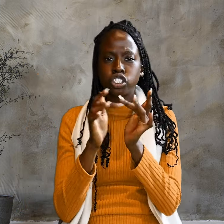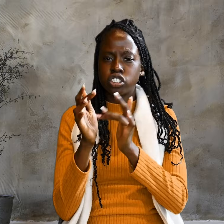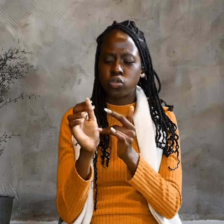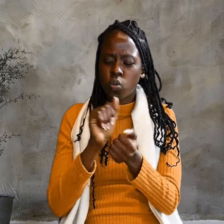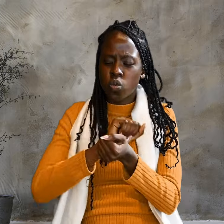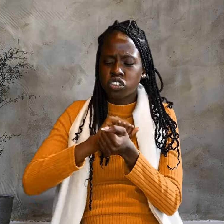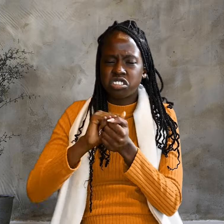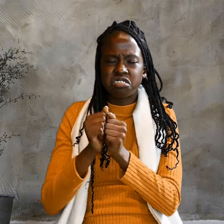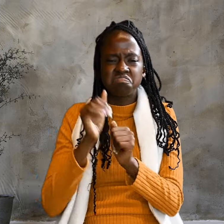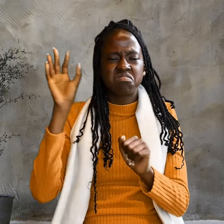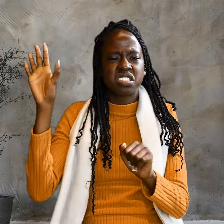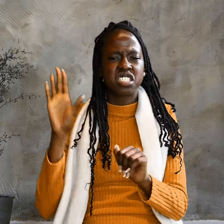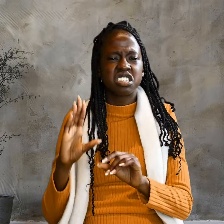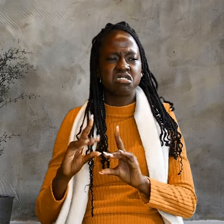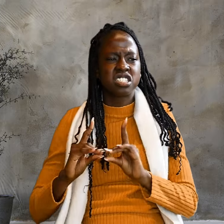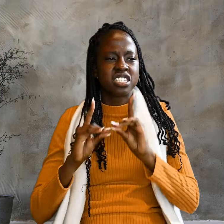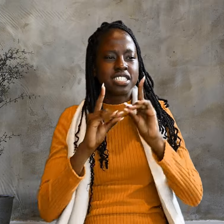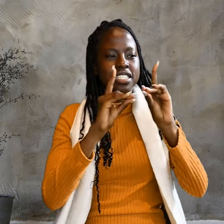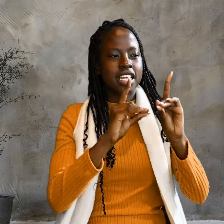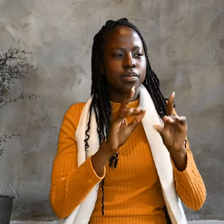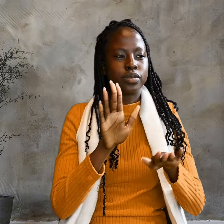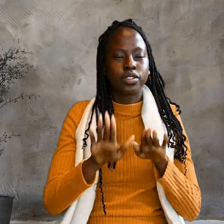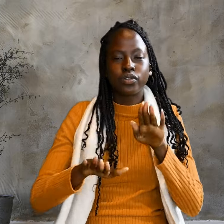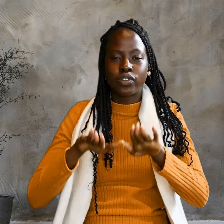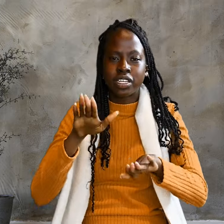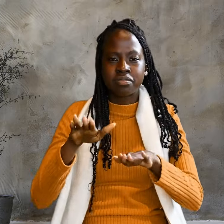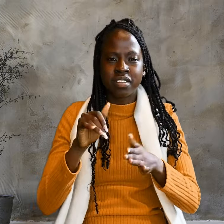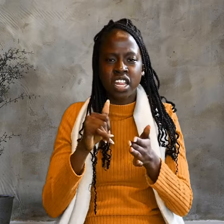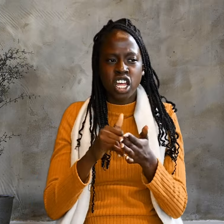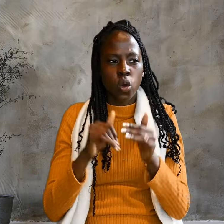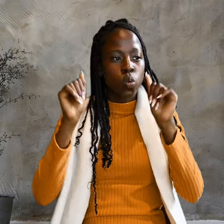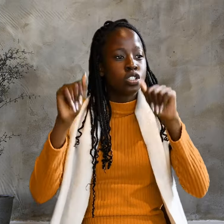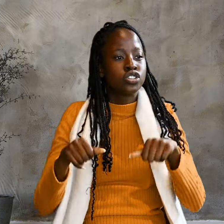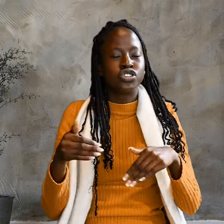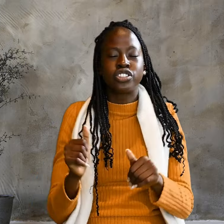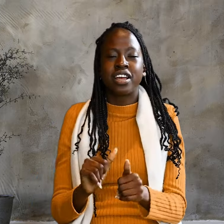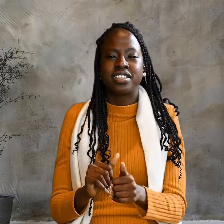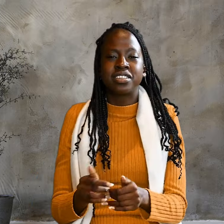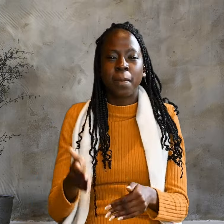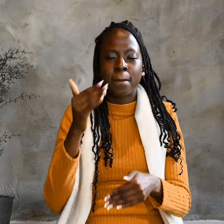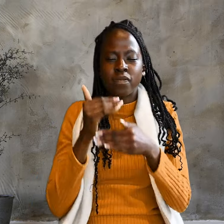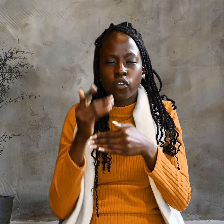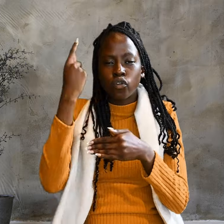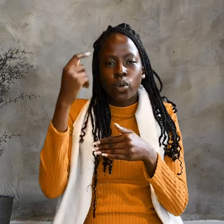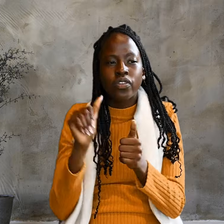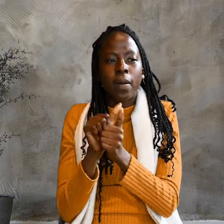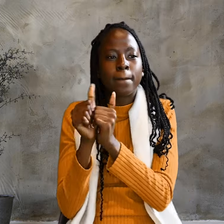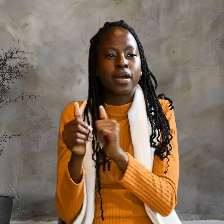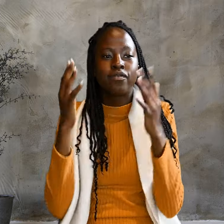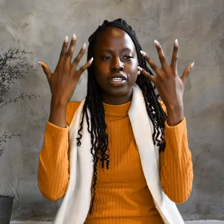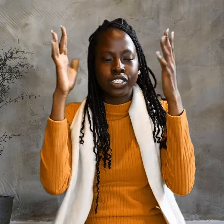Jesus washes his disciples' feet. It was just before the Passover